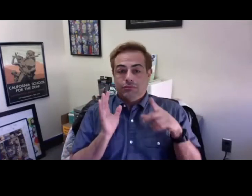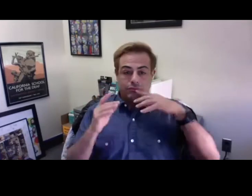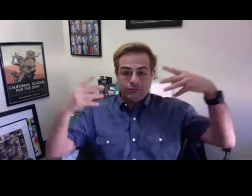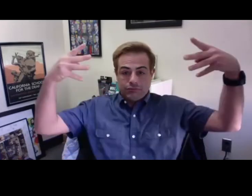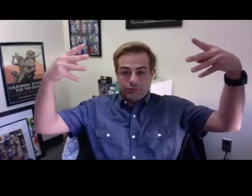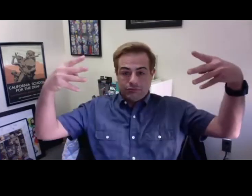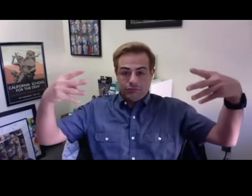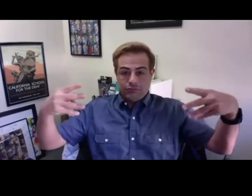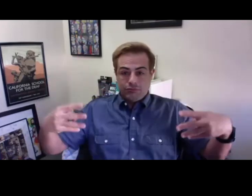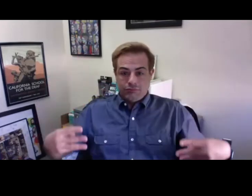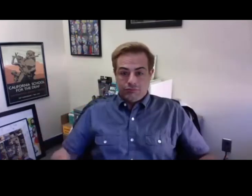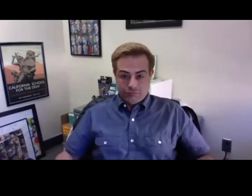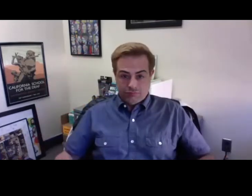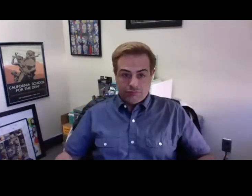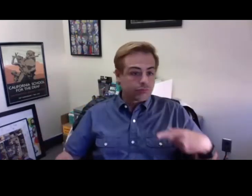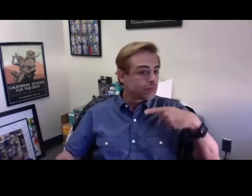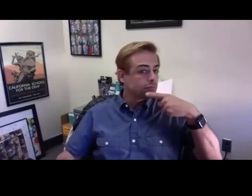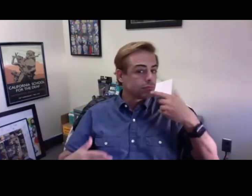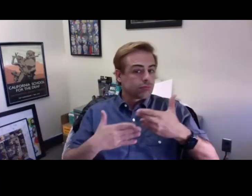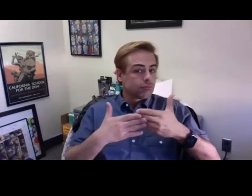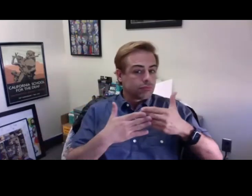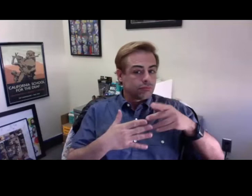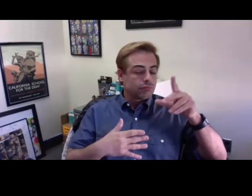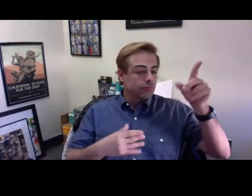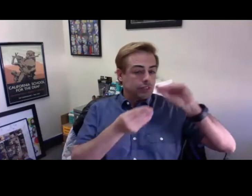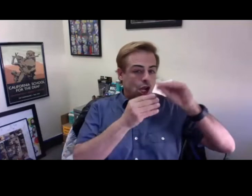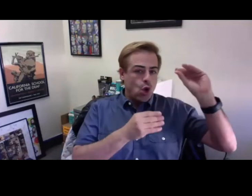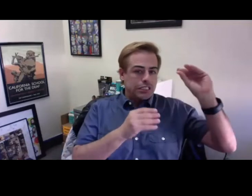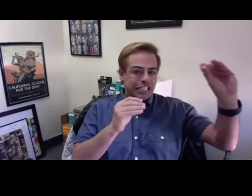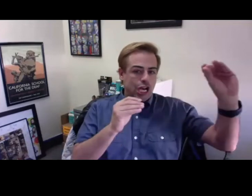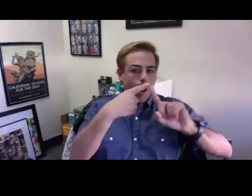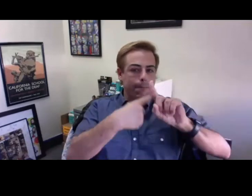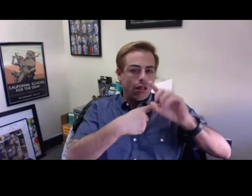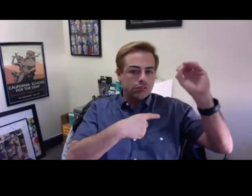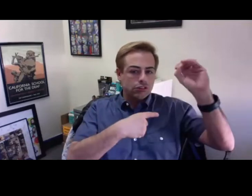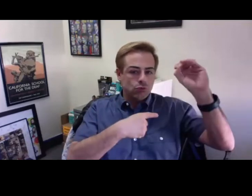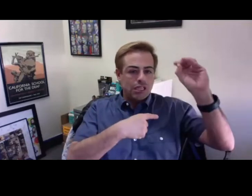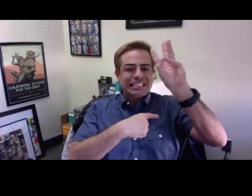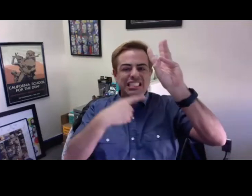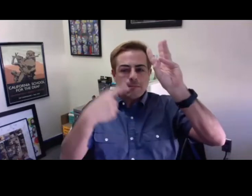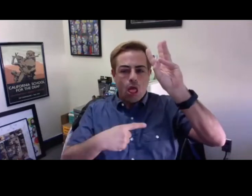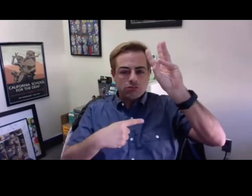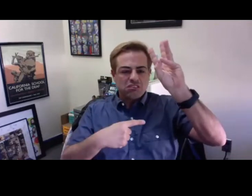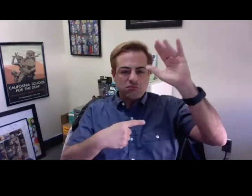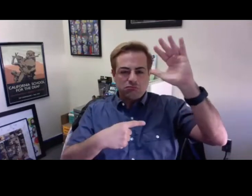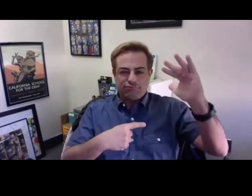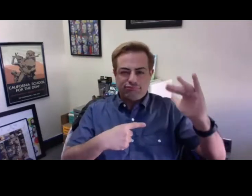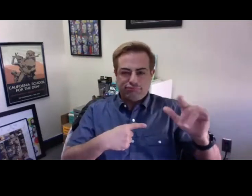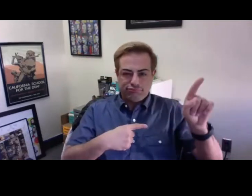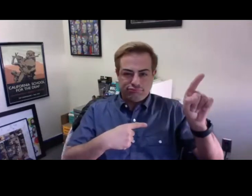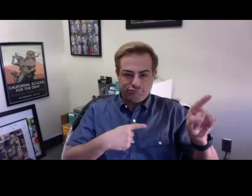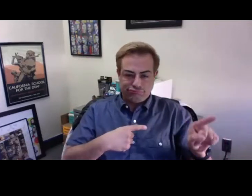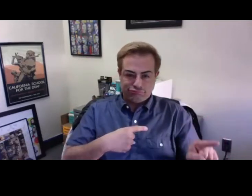And if you can see this list, hearing babies from 0 to